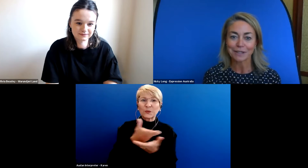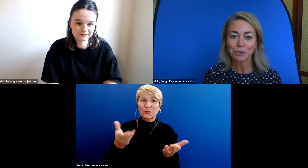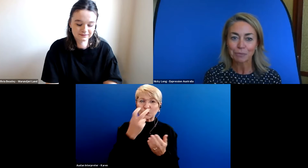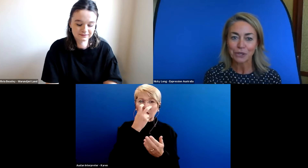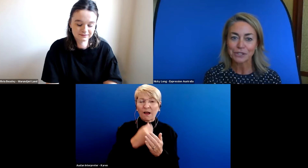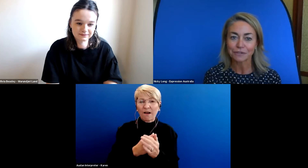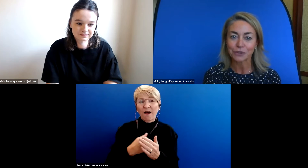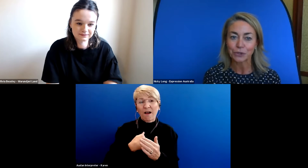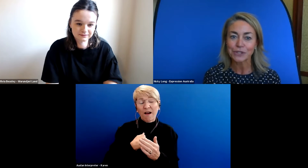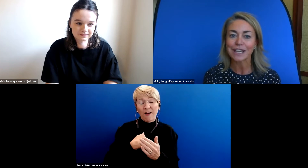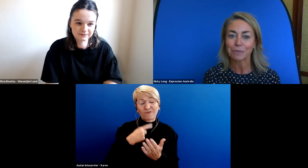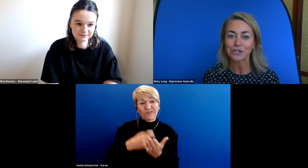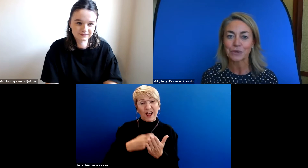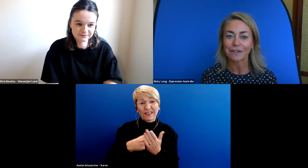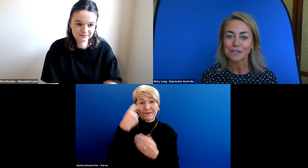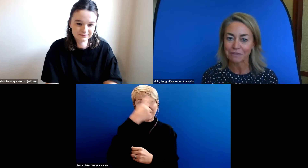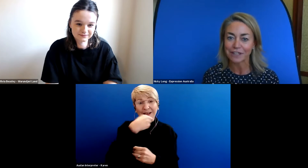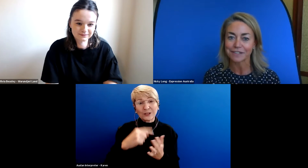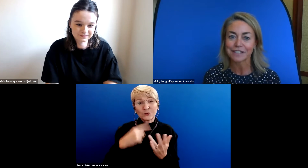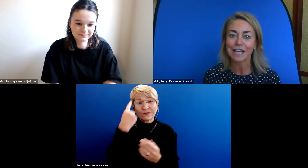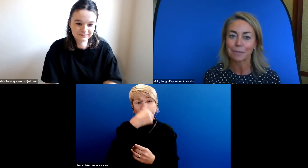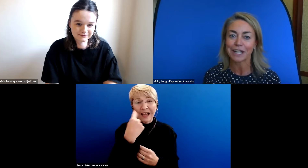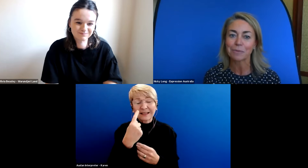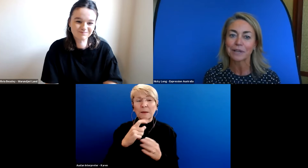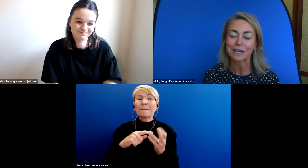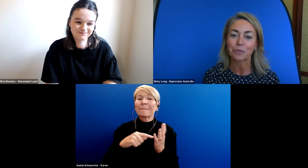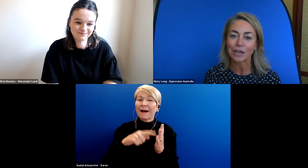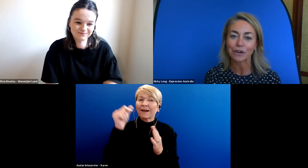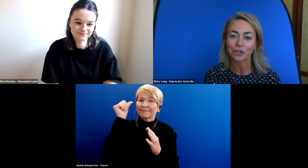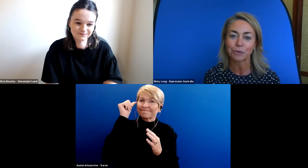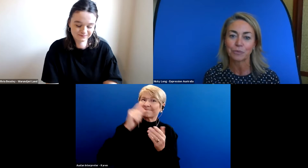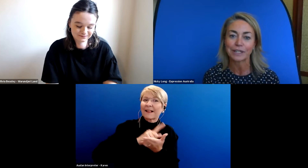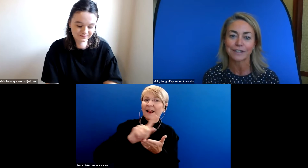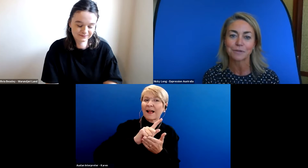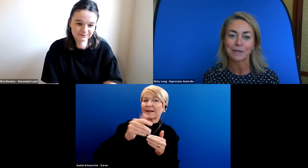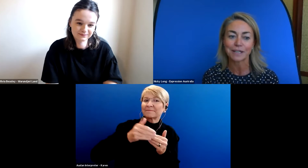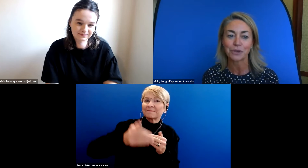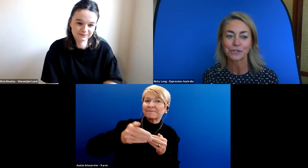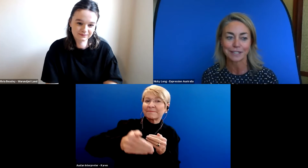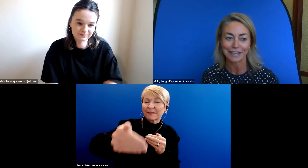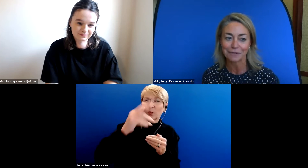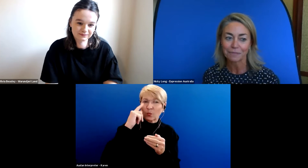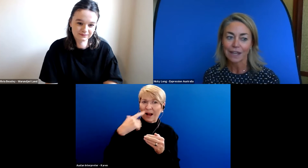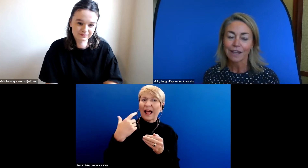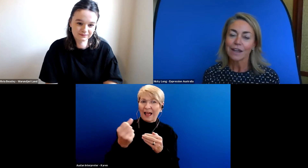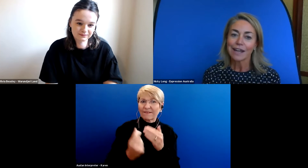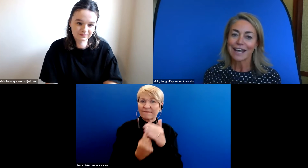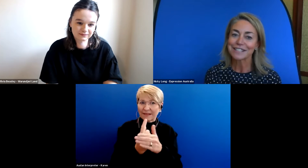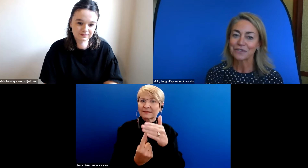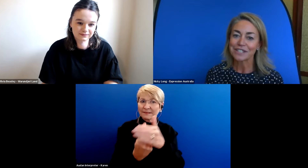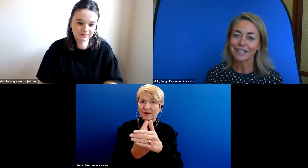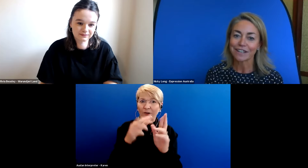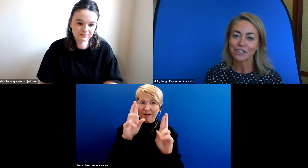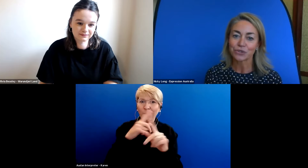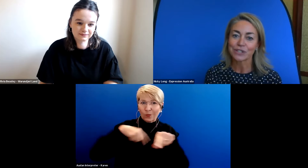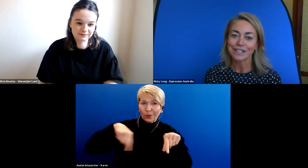rather be in person, of course, and we do have some events coming up where I hope we get to meet personally. As